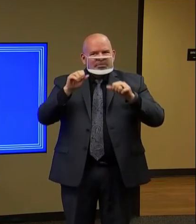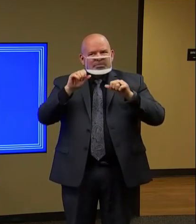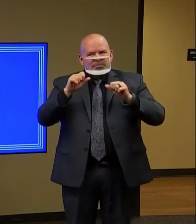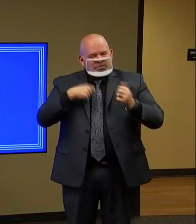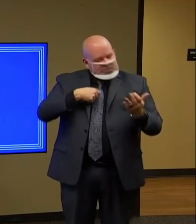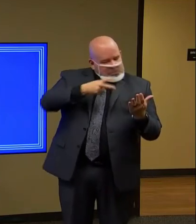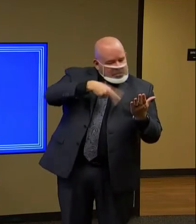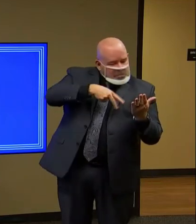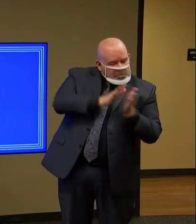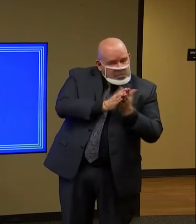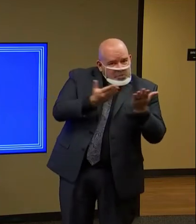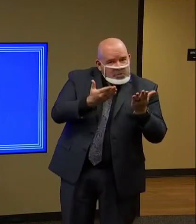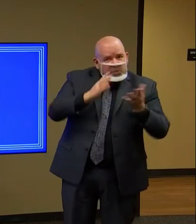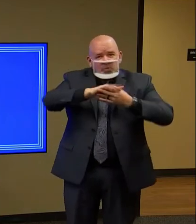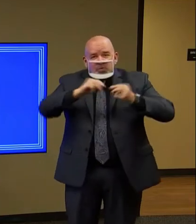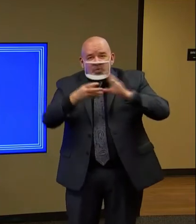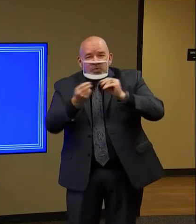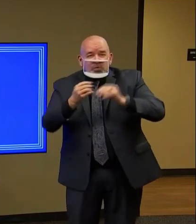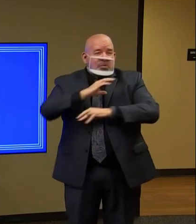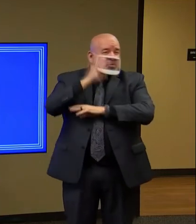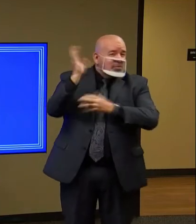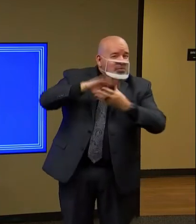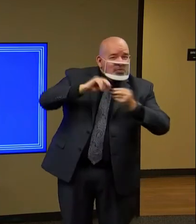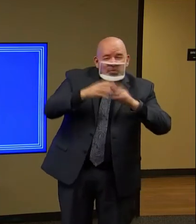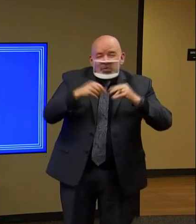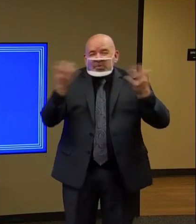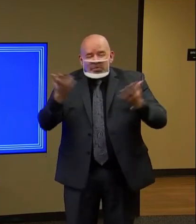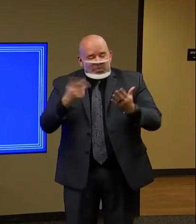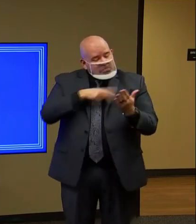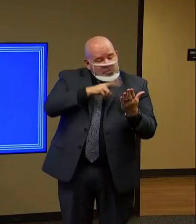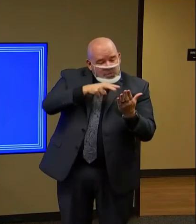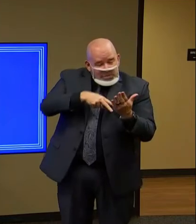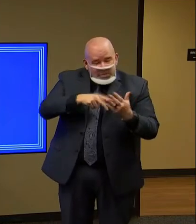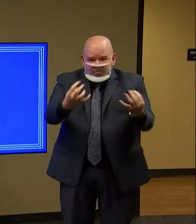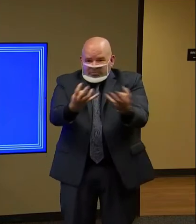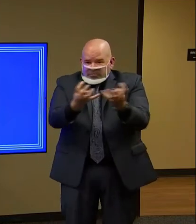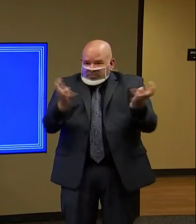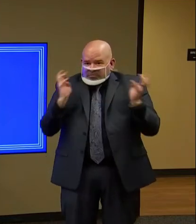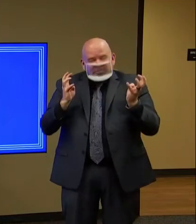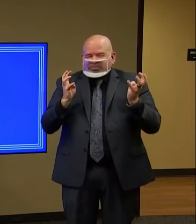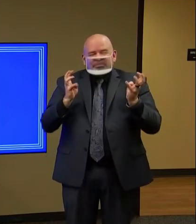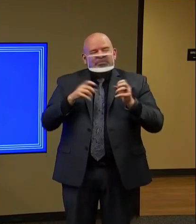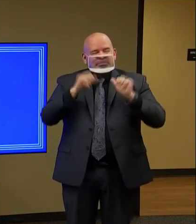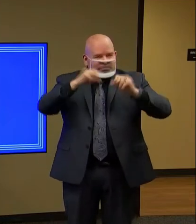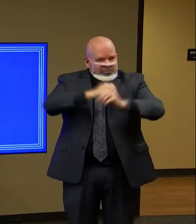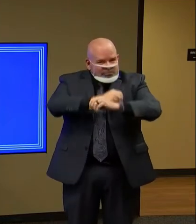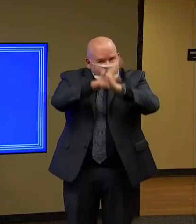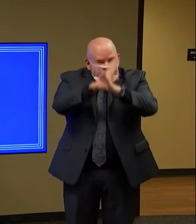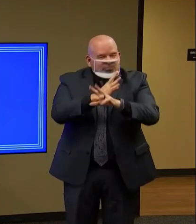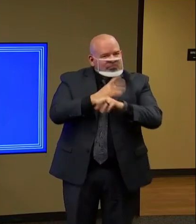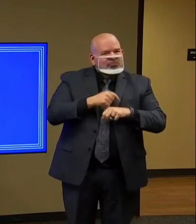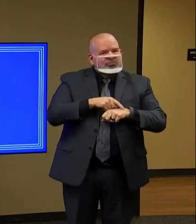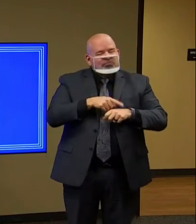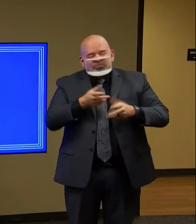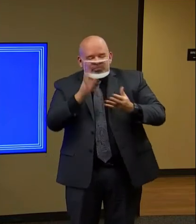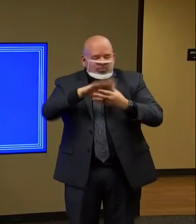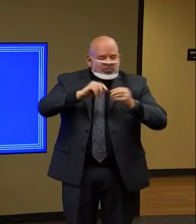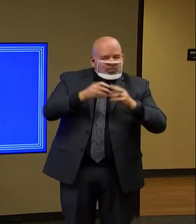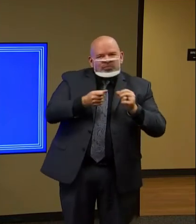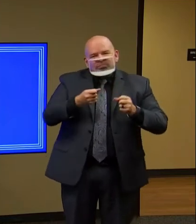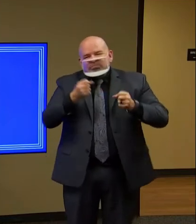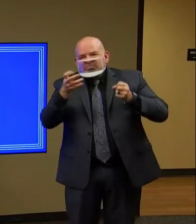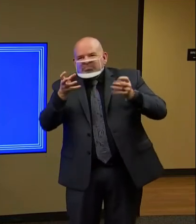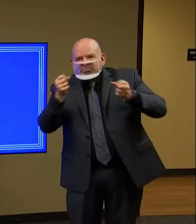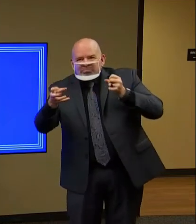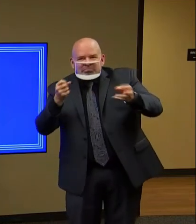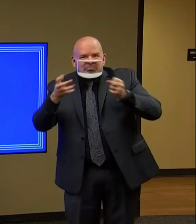we think about our holiday shopping or any shopping, I encourage people to shop locally. And do you